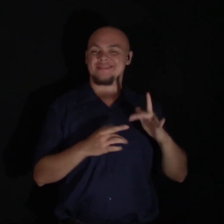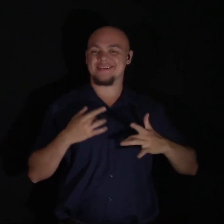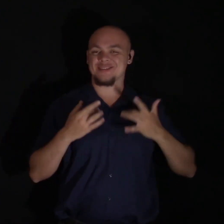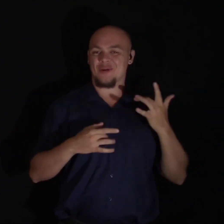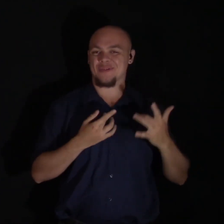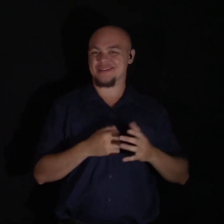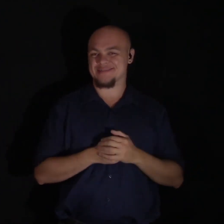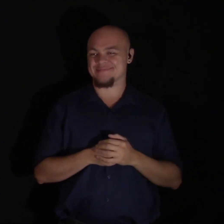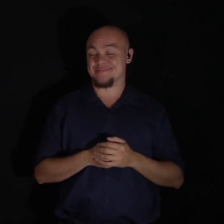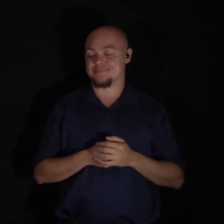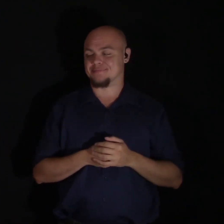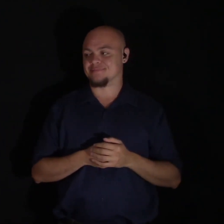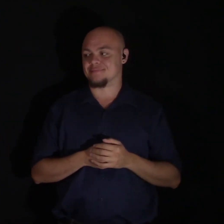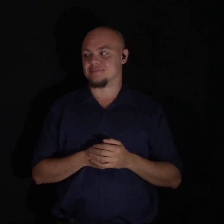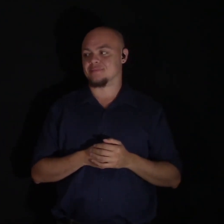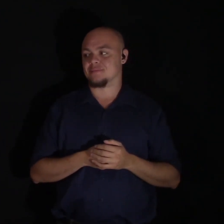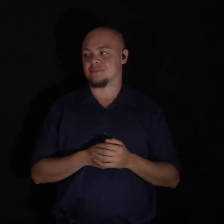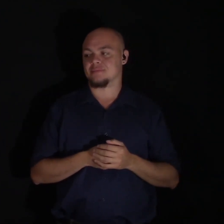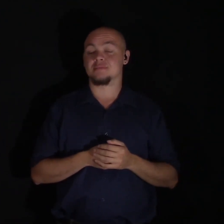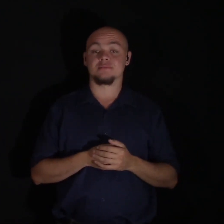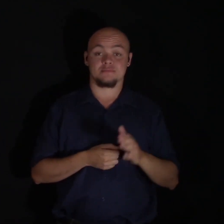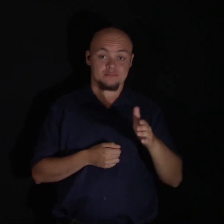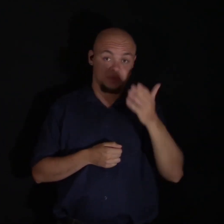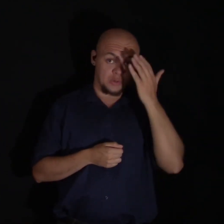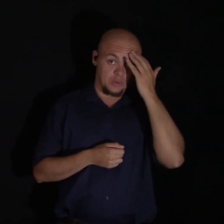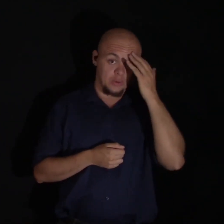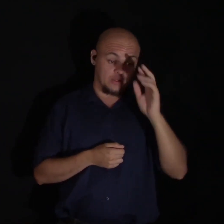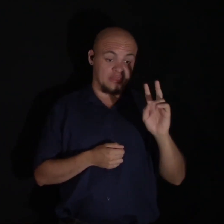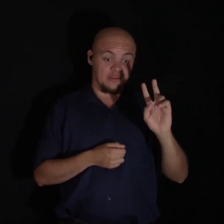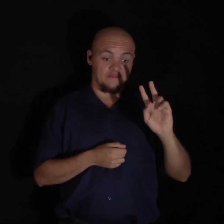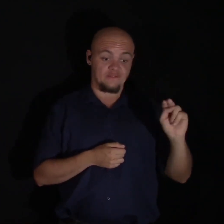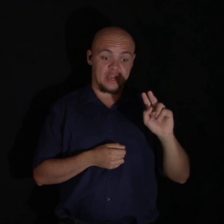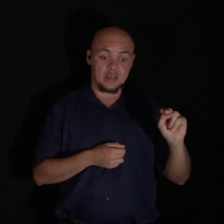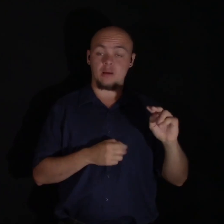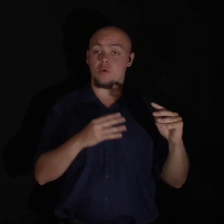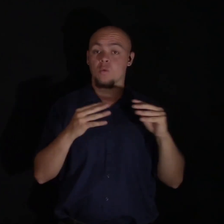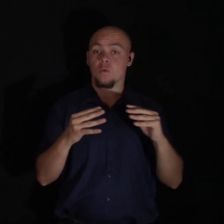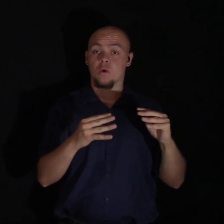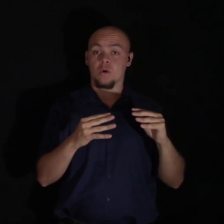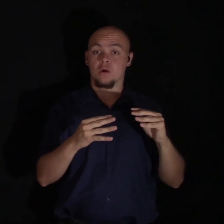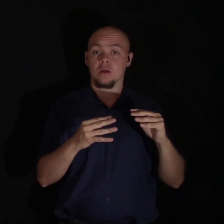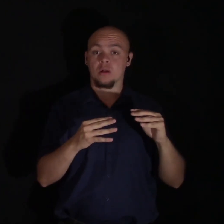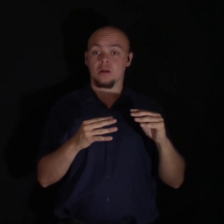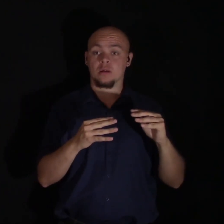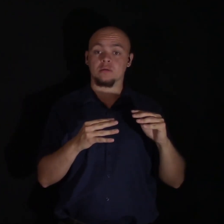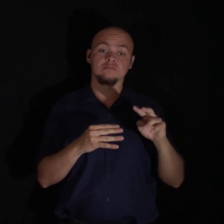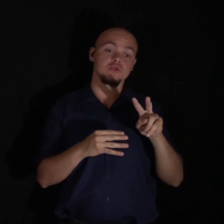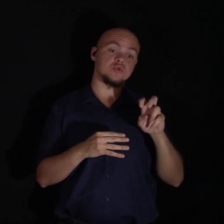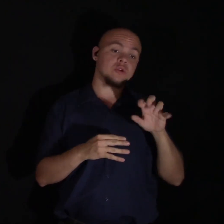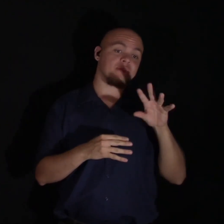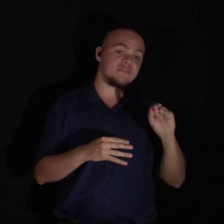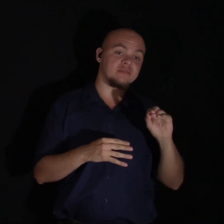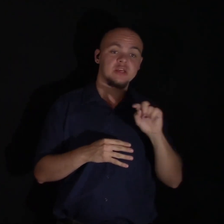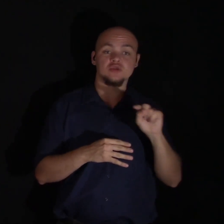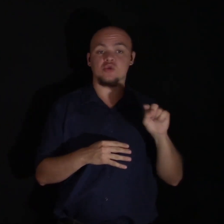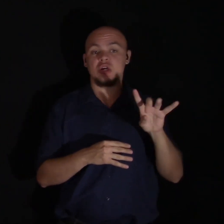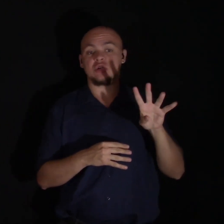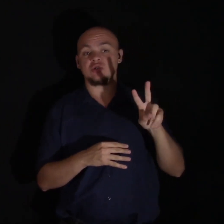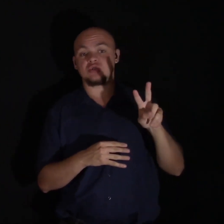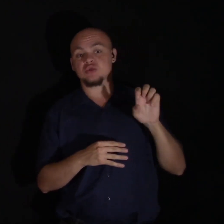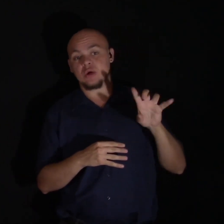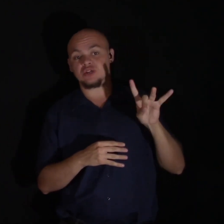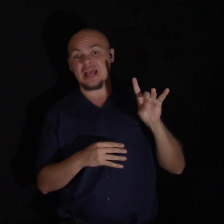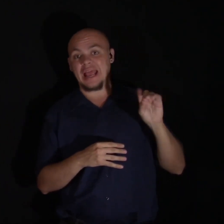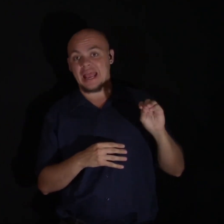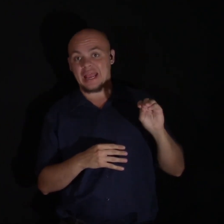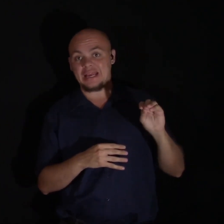Did you know that during the Vietnam War, the United States dropped between 250 to 280 million